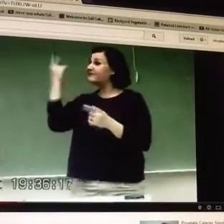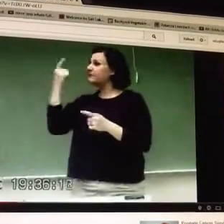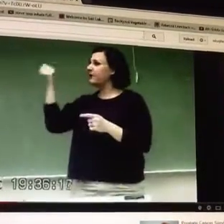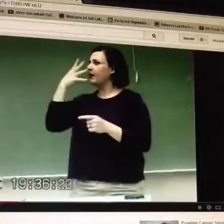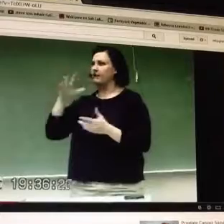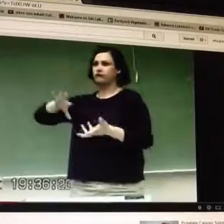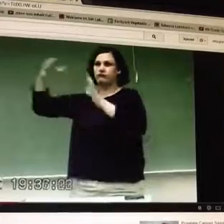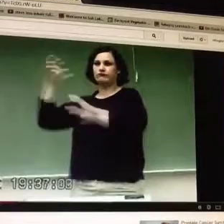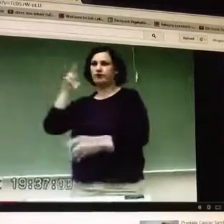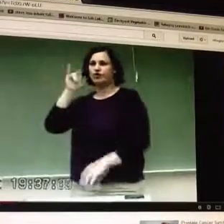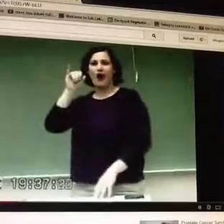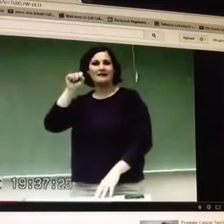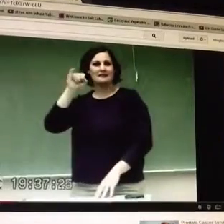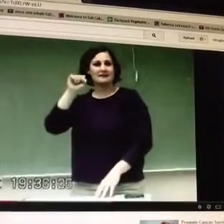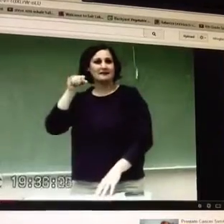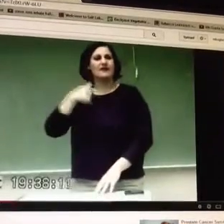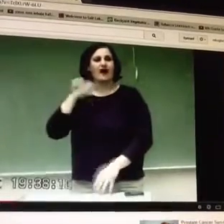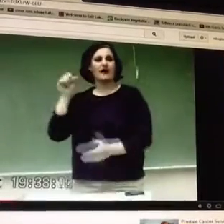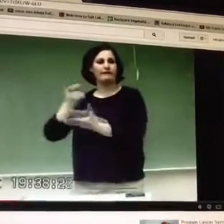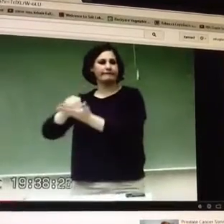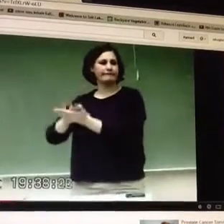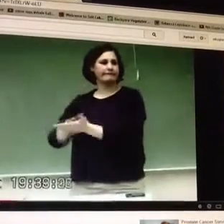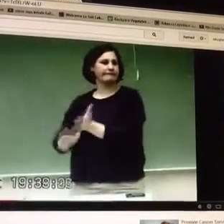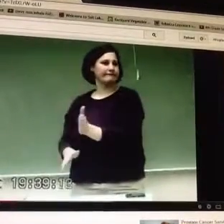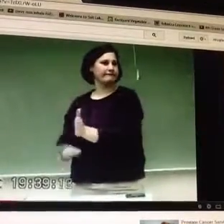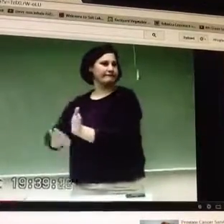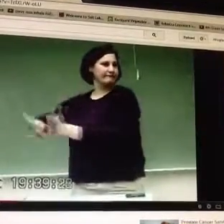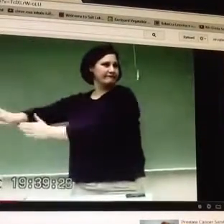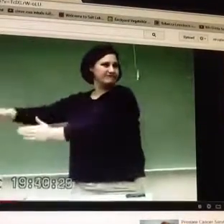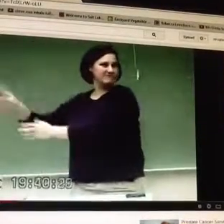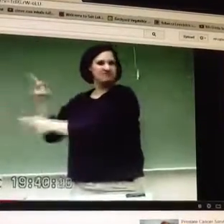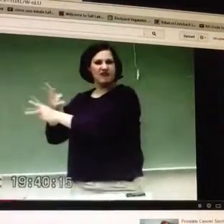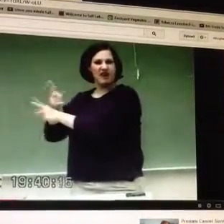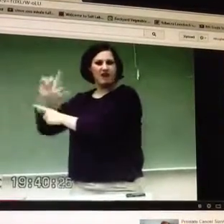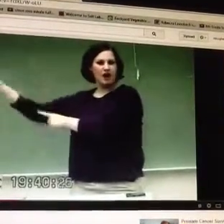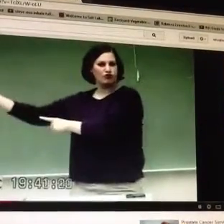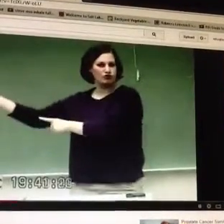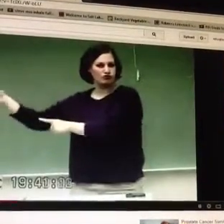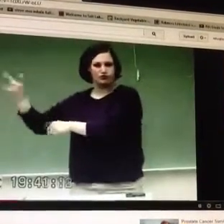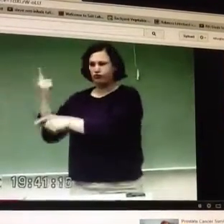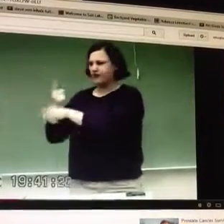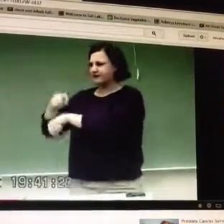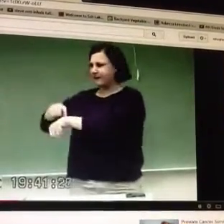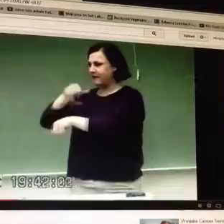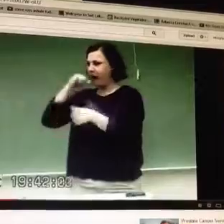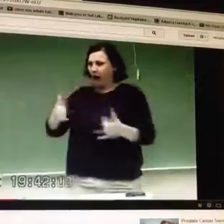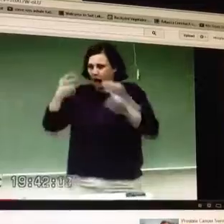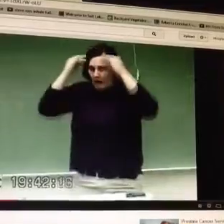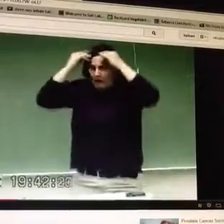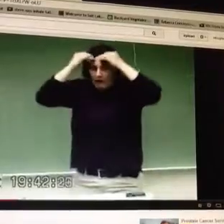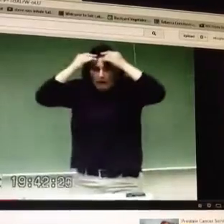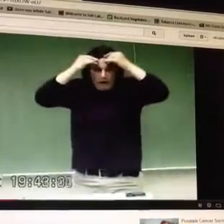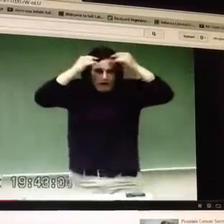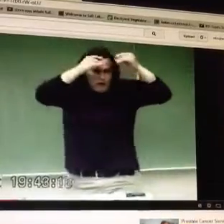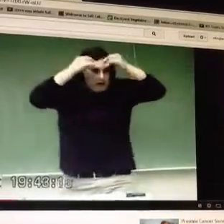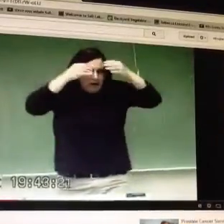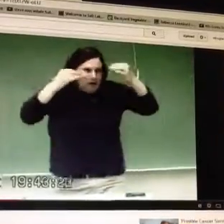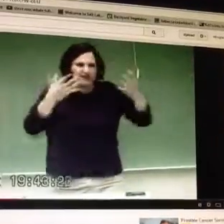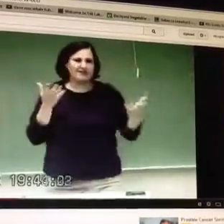And that's very important to me, to have that schedule and to have that organization and to know what I need to do now. And,